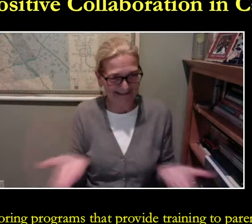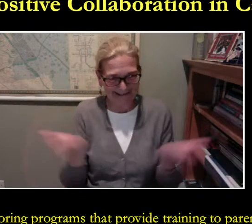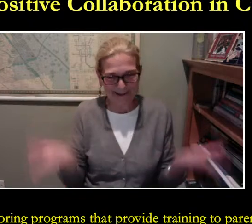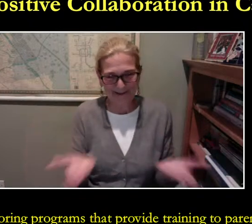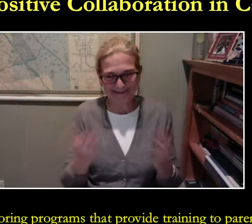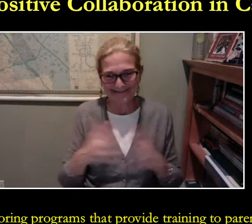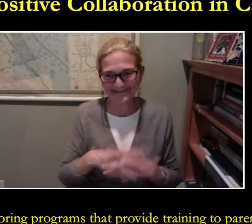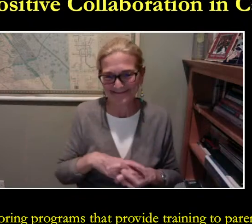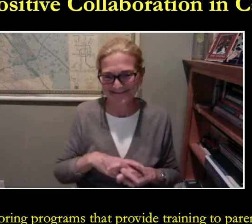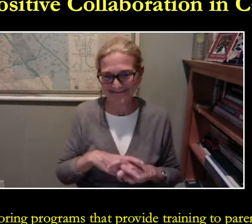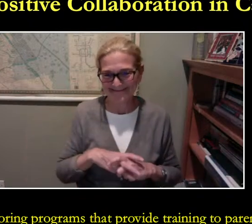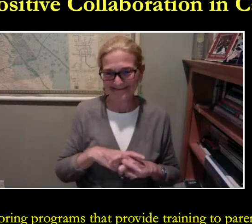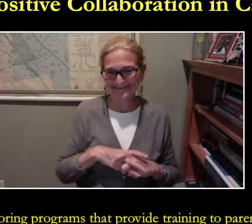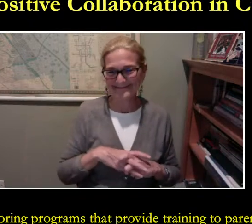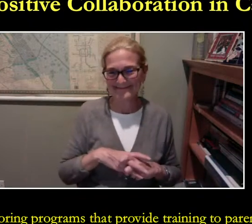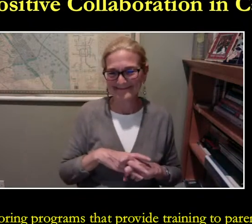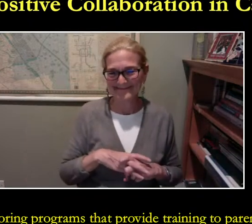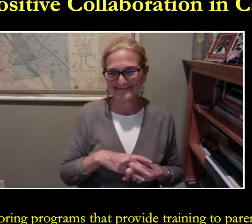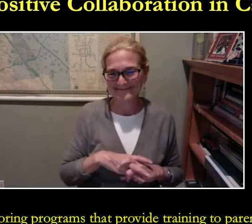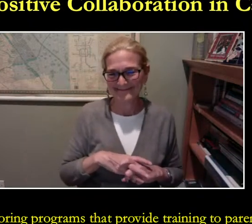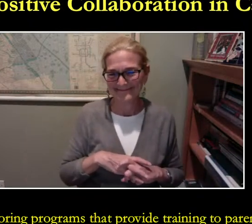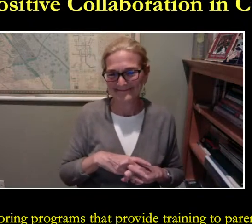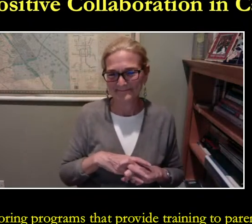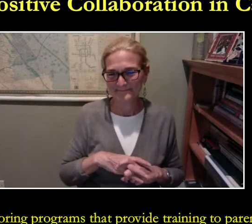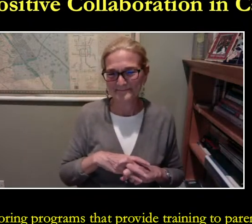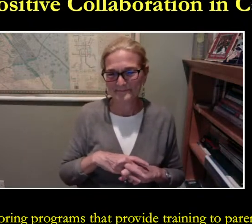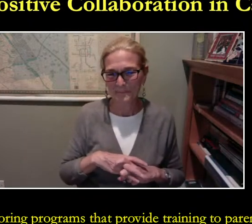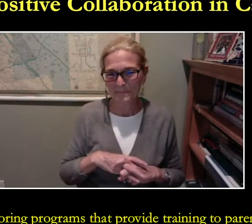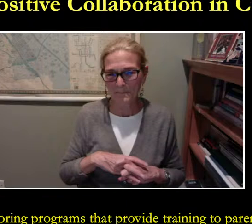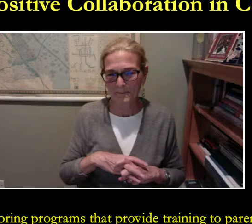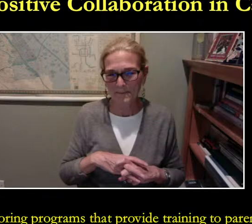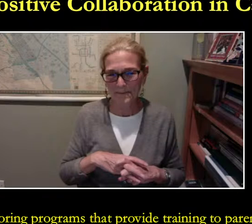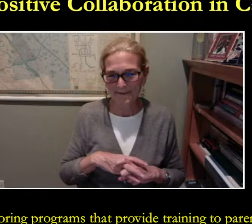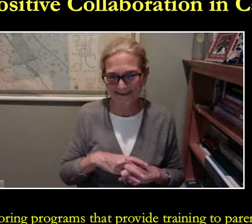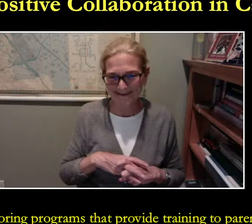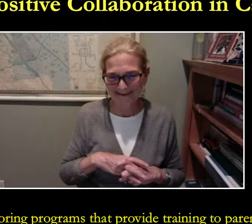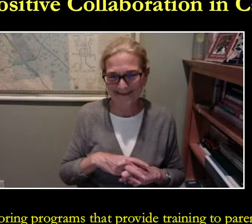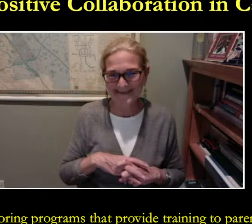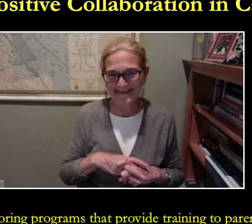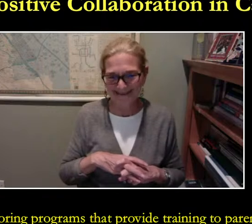Maybe Sherry could help answer that question if she's here too.